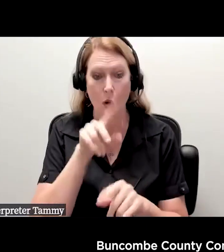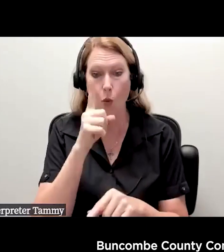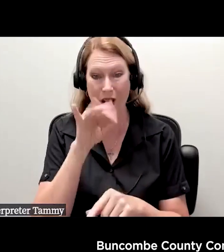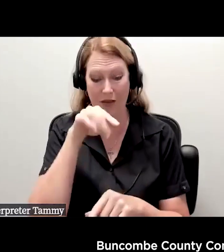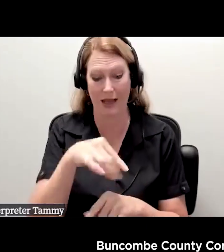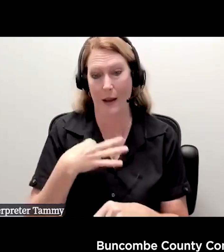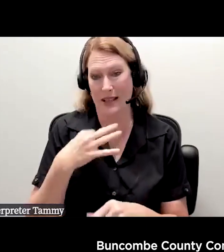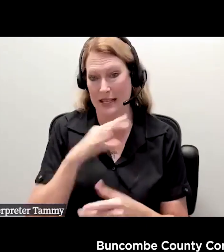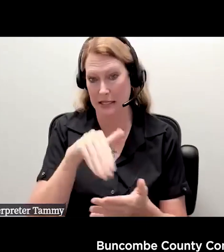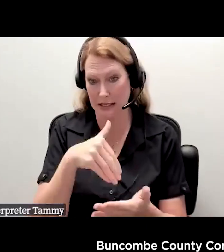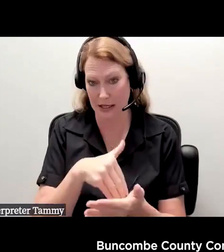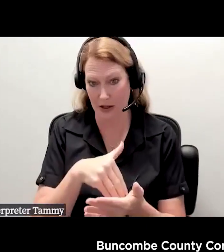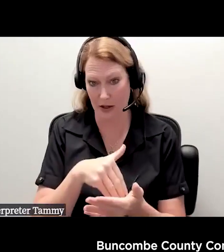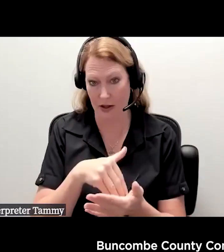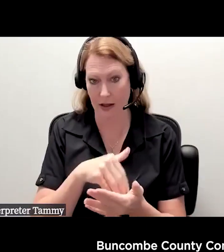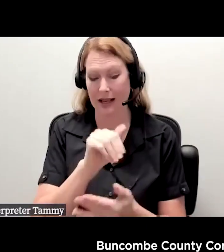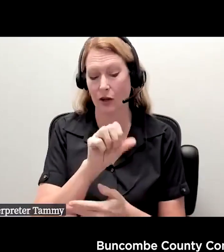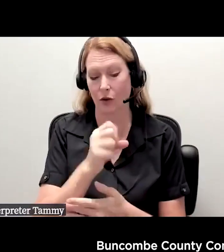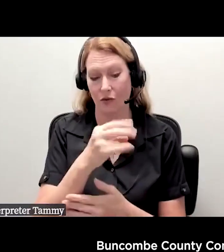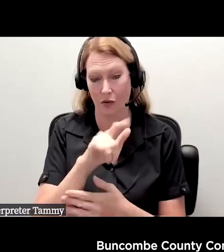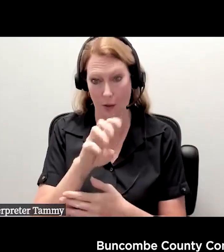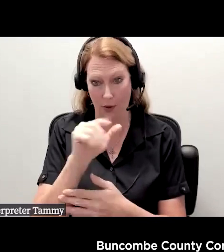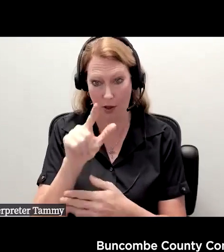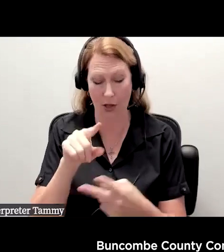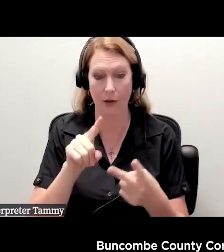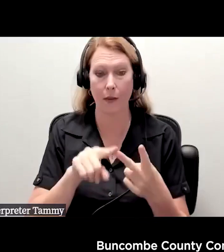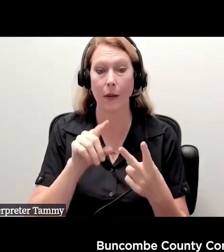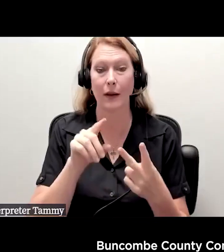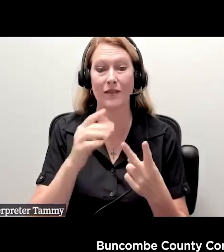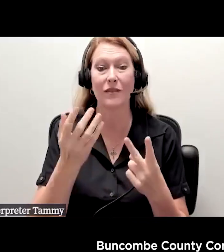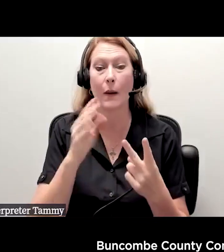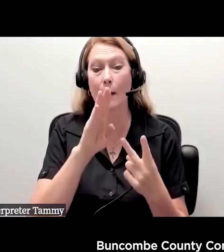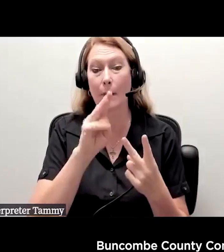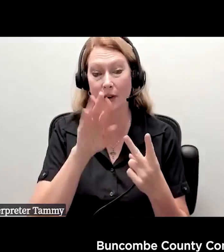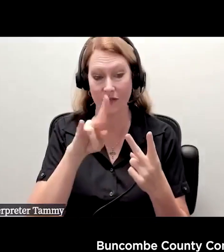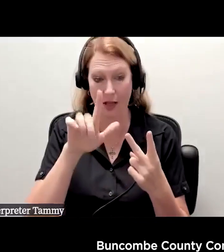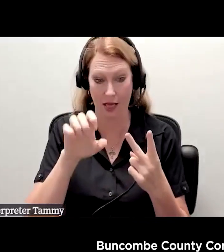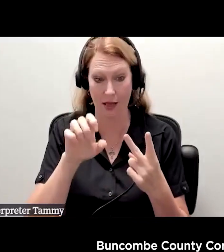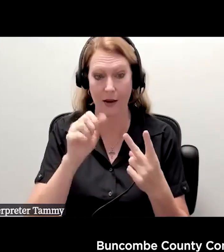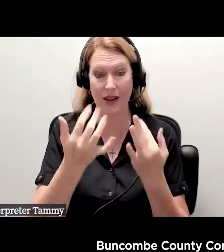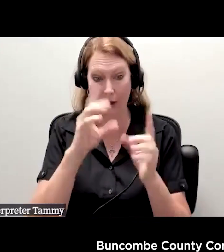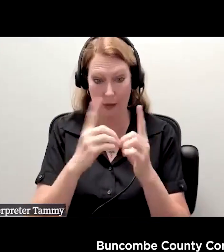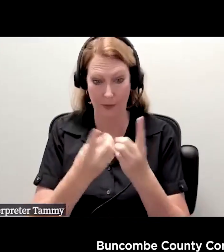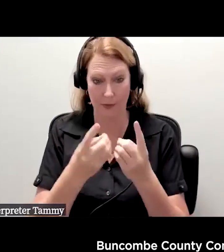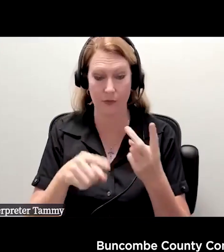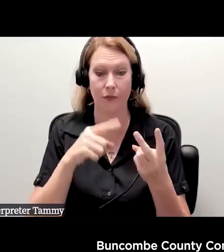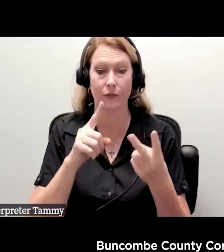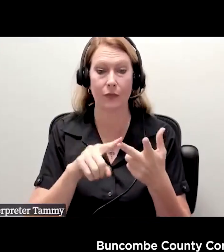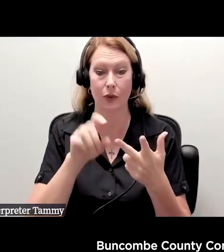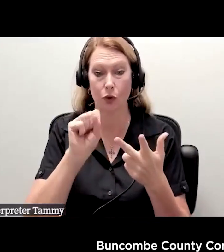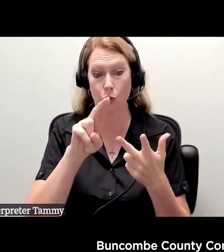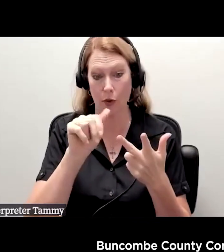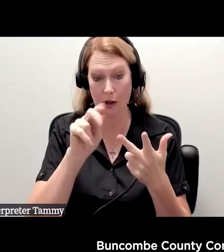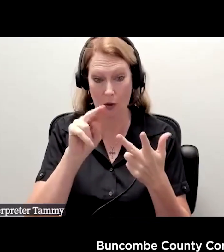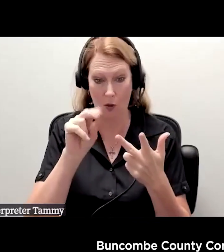application centers at the Asheville Mall, Barnersville Fire Department, Swannanoa Fire and Rescue and the Fairview